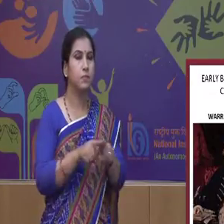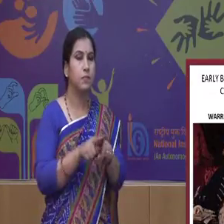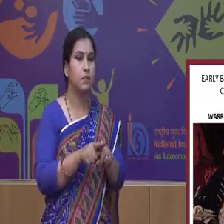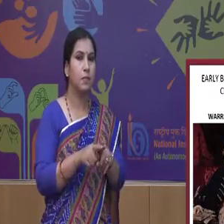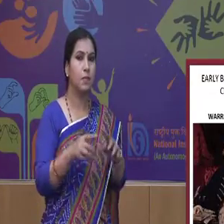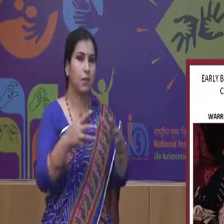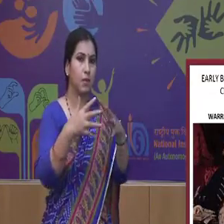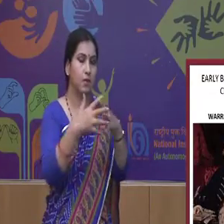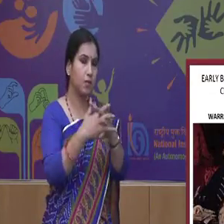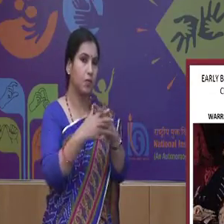William Jones,